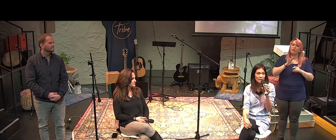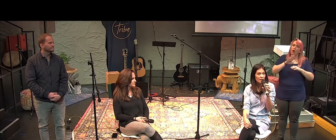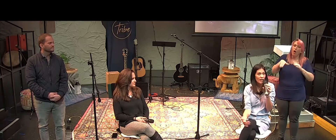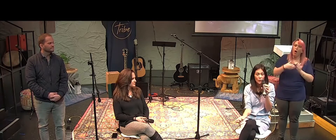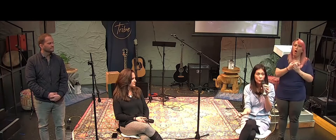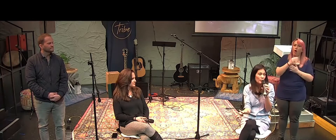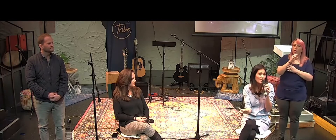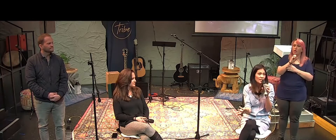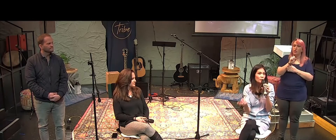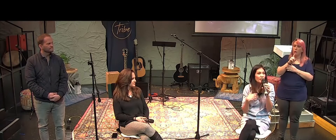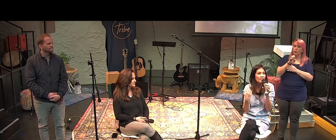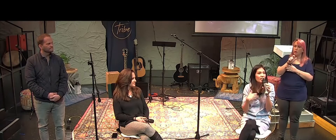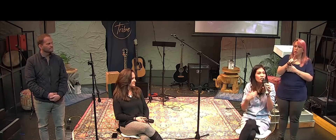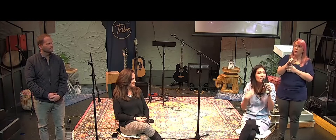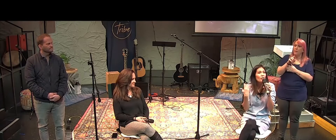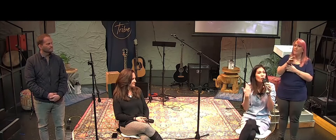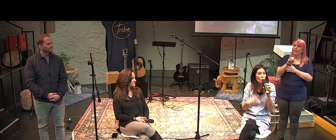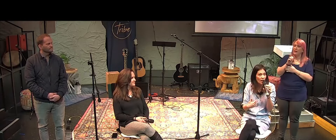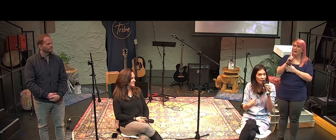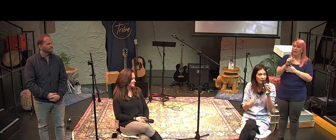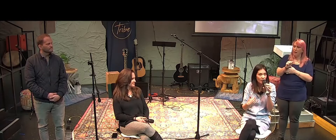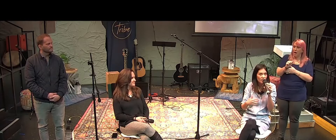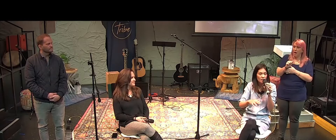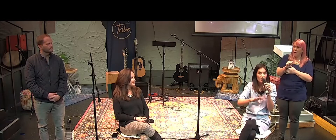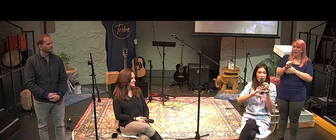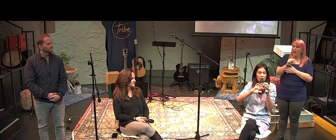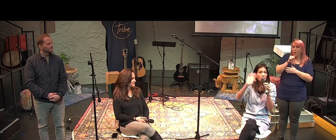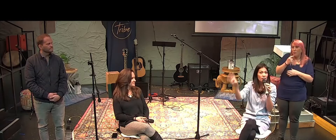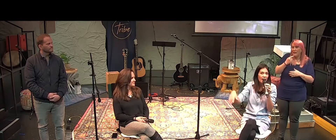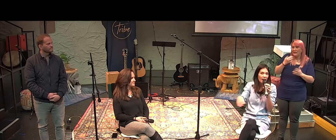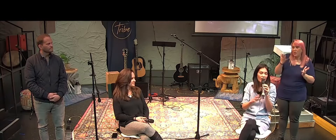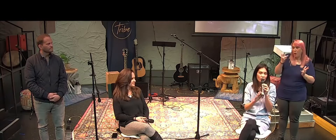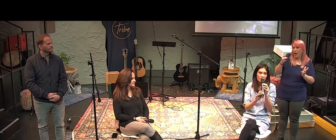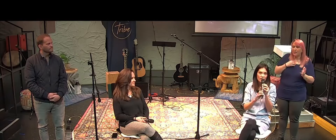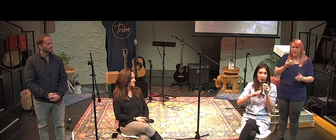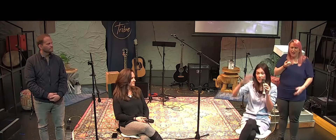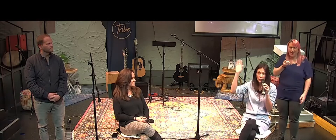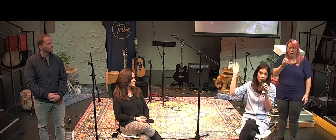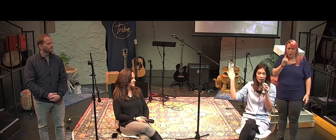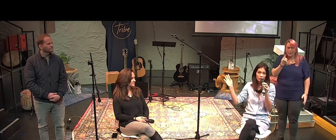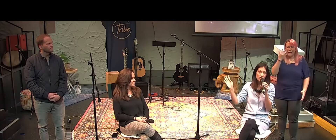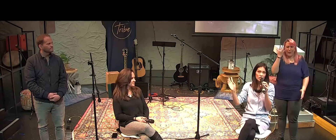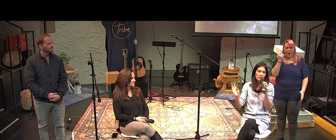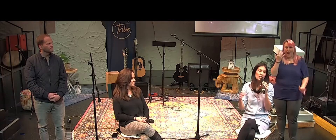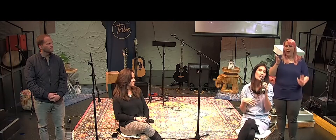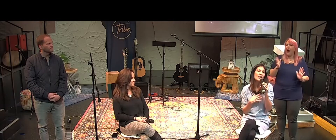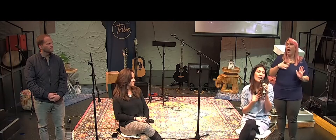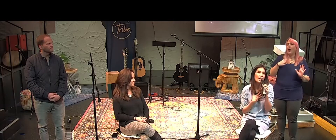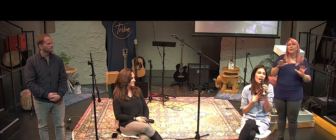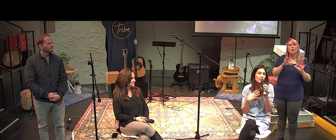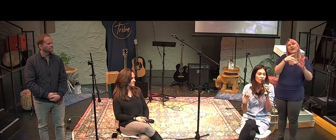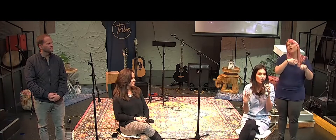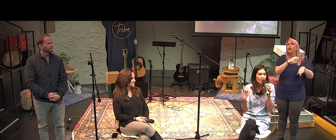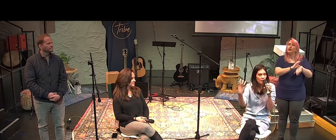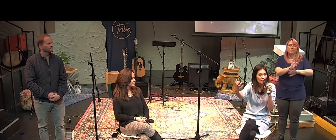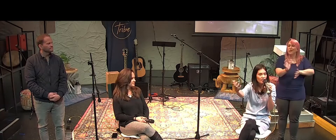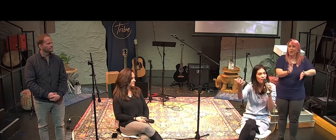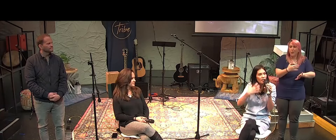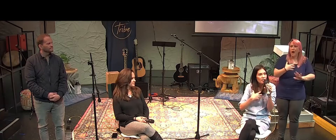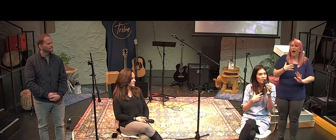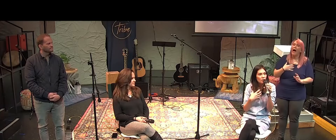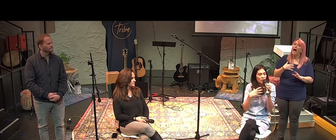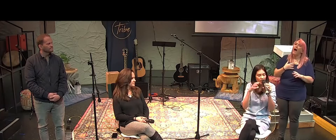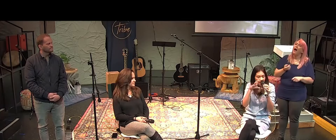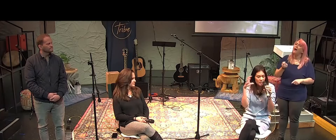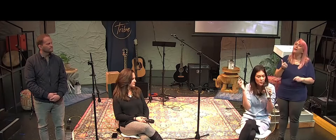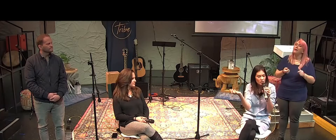weeks. I don't miss it because I understand the why now. It's not some fad, or it's not like, that's what we're going to do for church. I took it off because of the